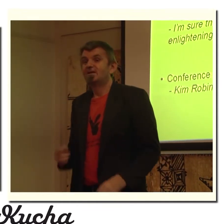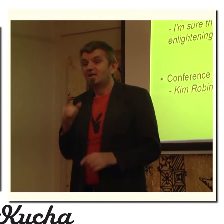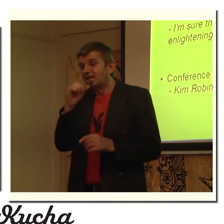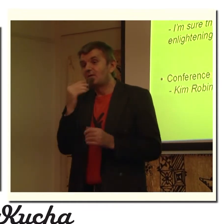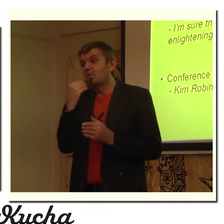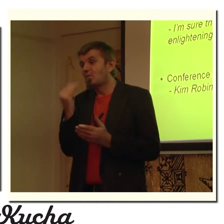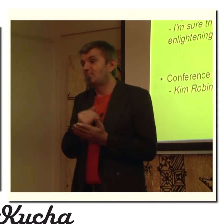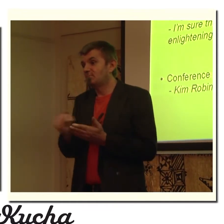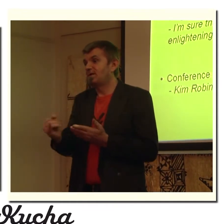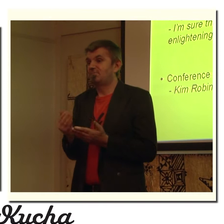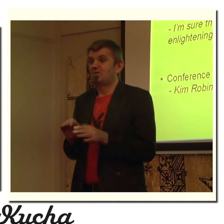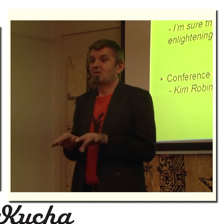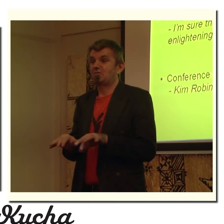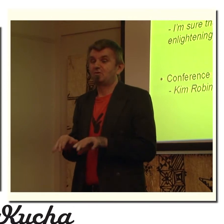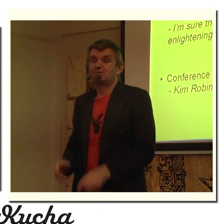Yep.